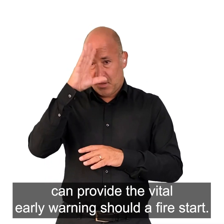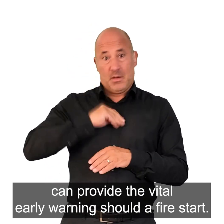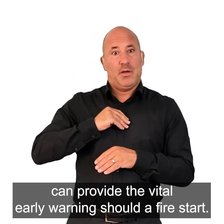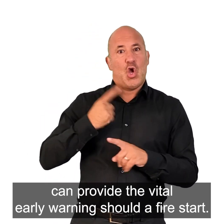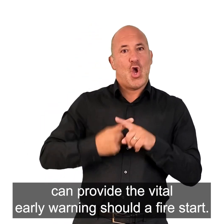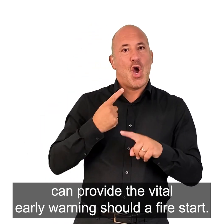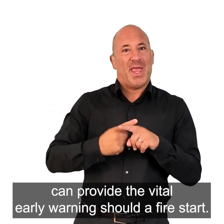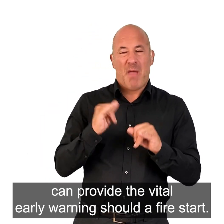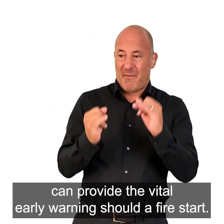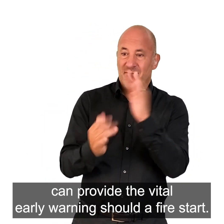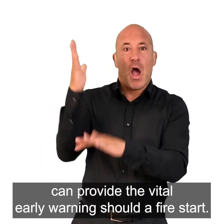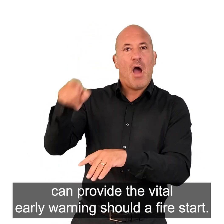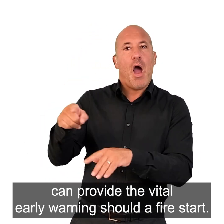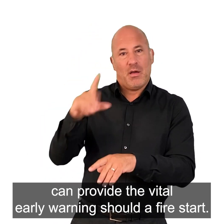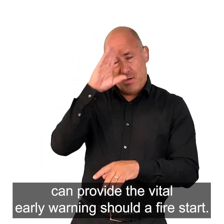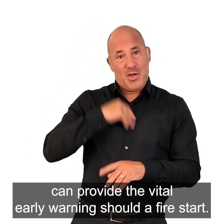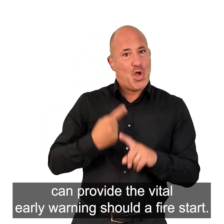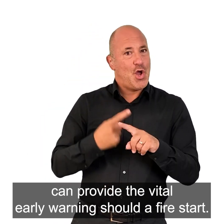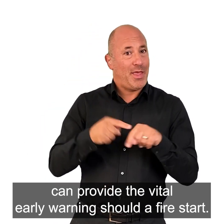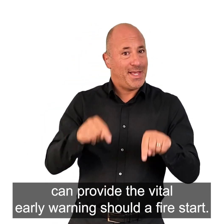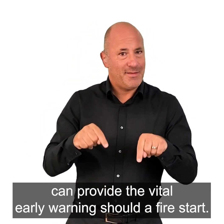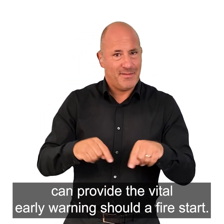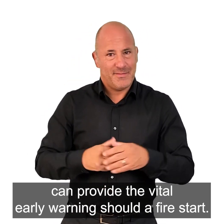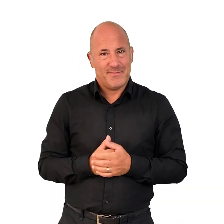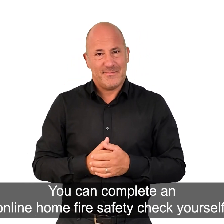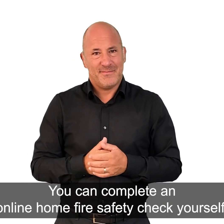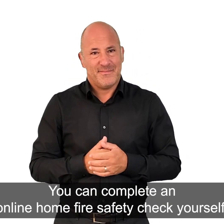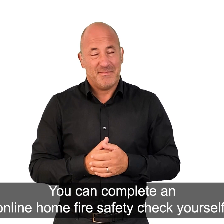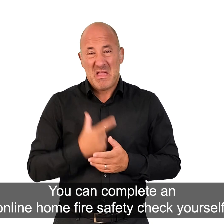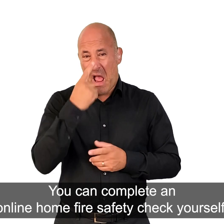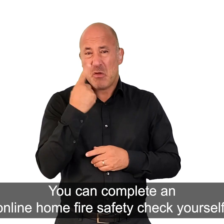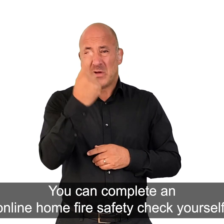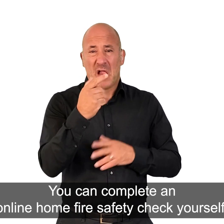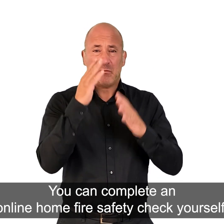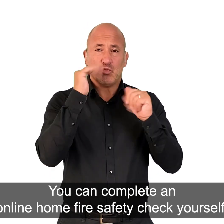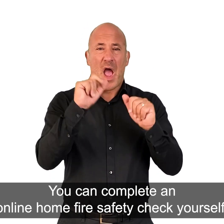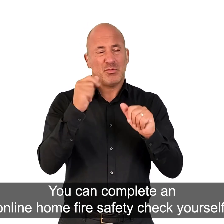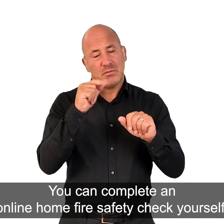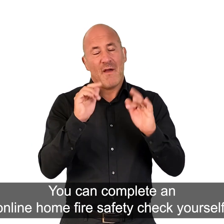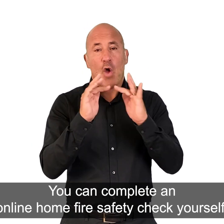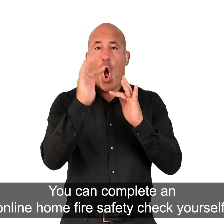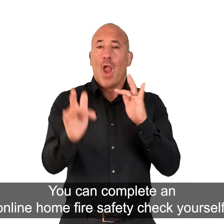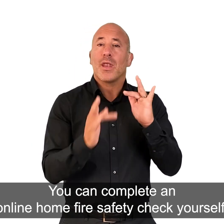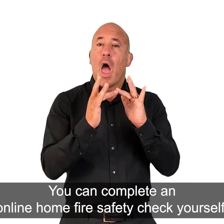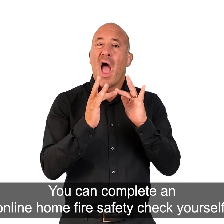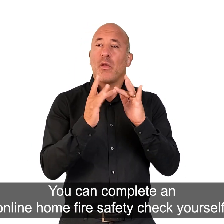can provide the vital early warning should a fire start. You can complete an online home fire safety